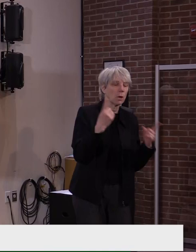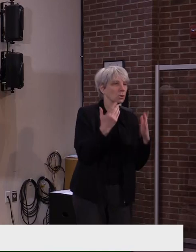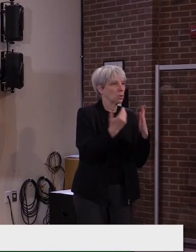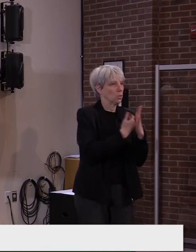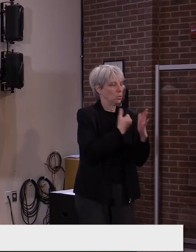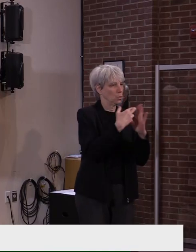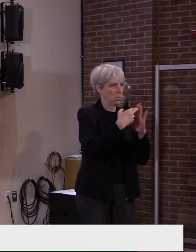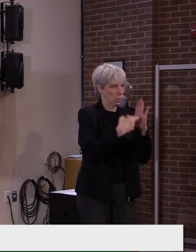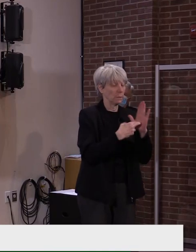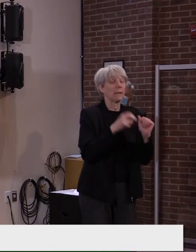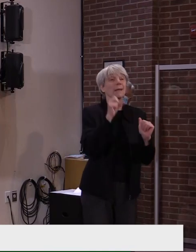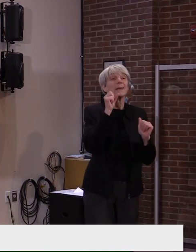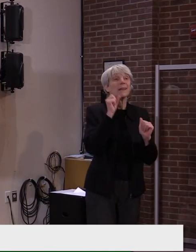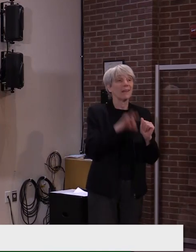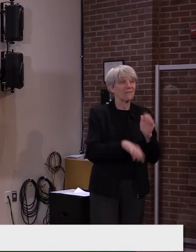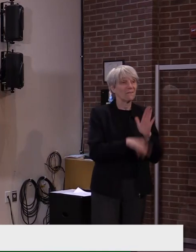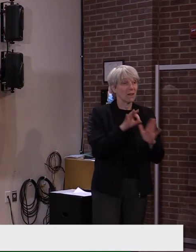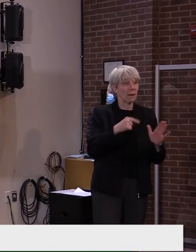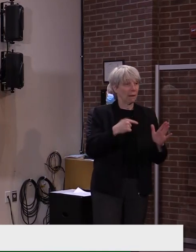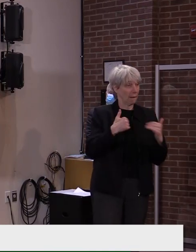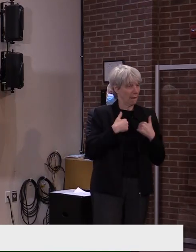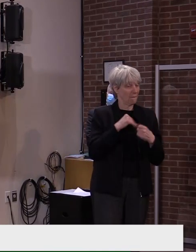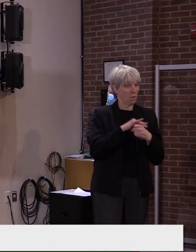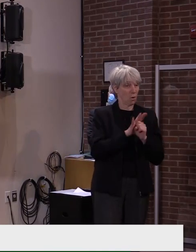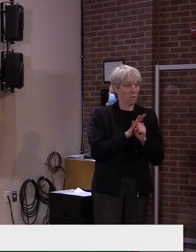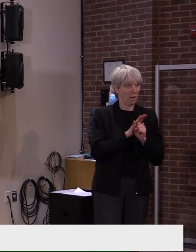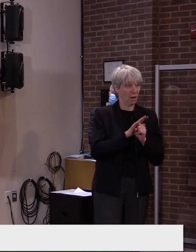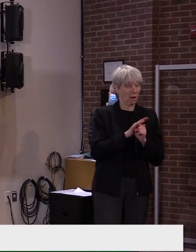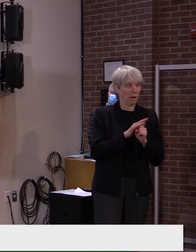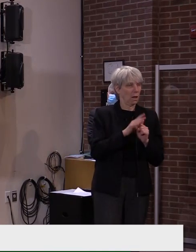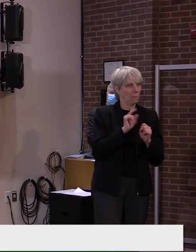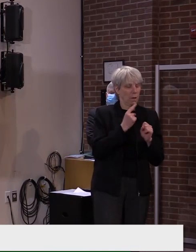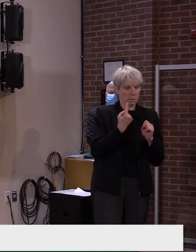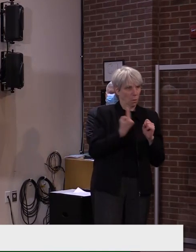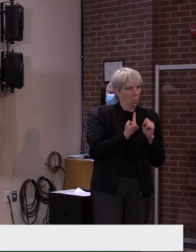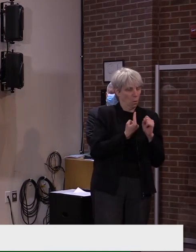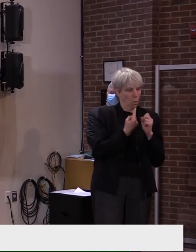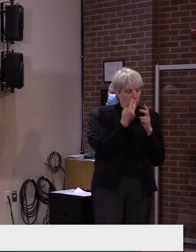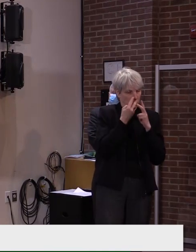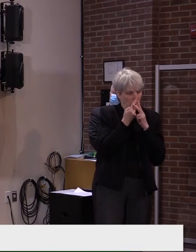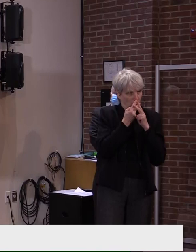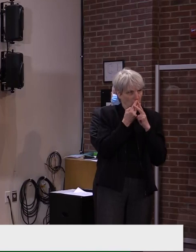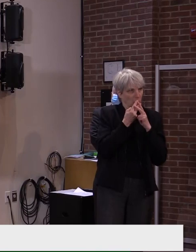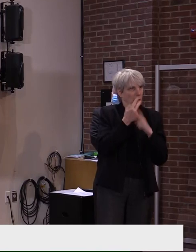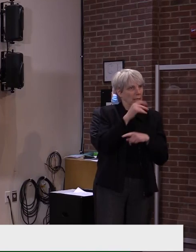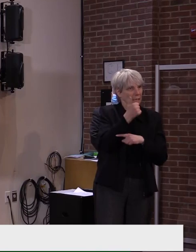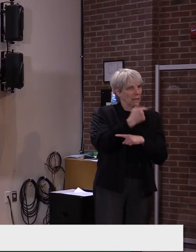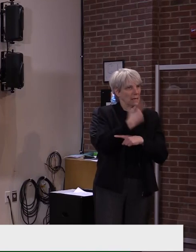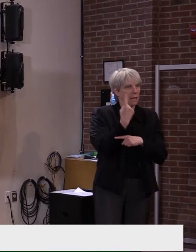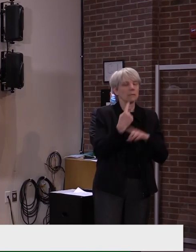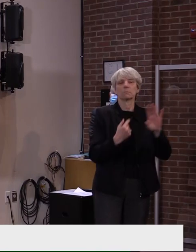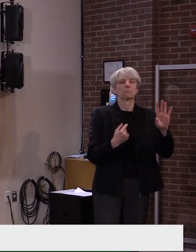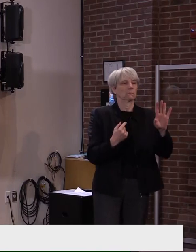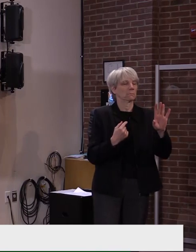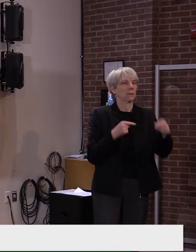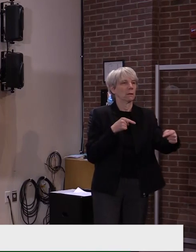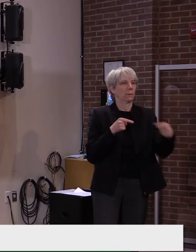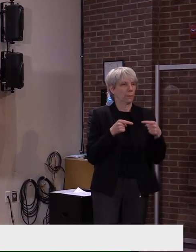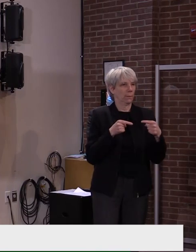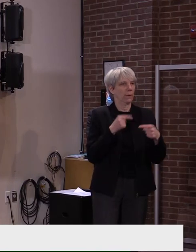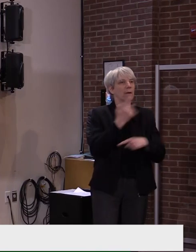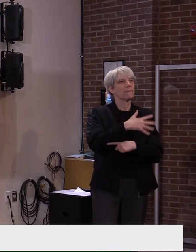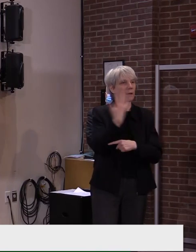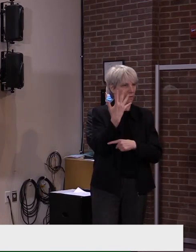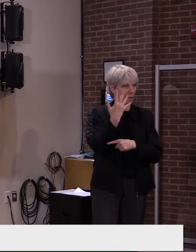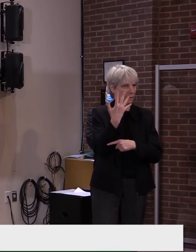quarantine to help us deal with Omicron. Interestingly, it may make life easier for us all because of